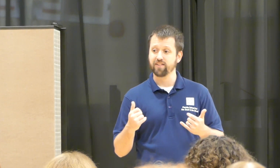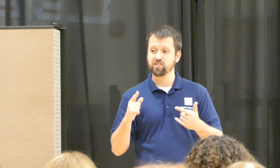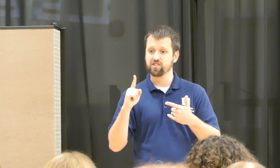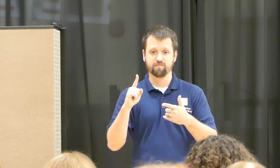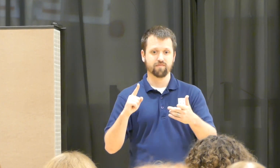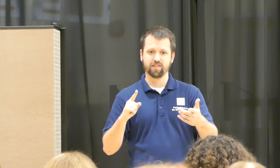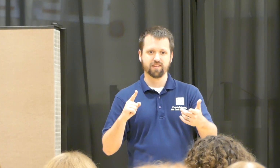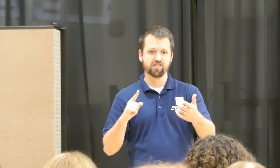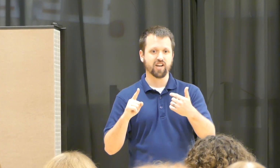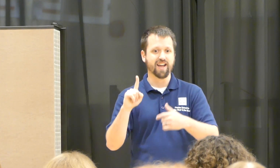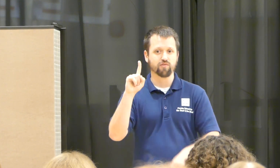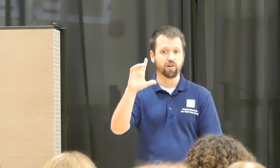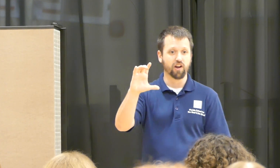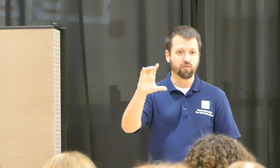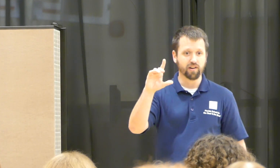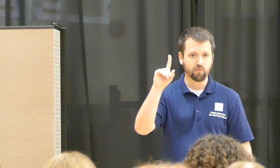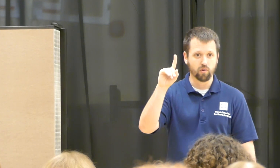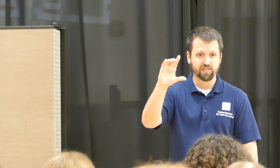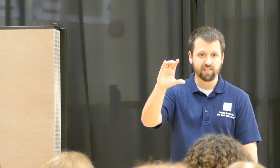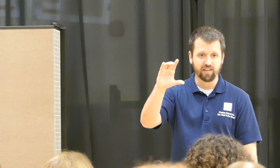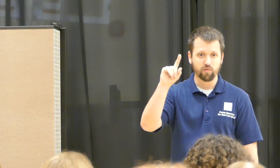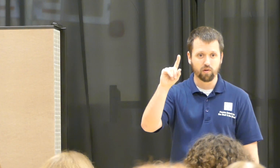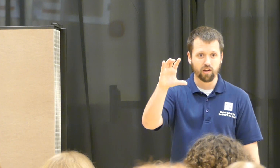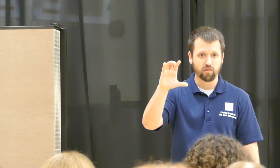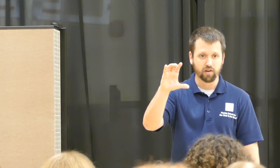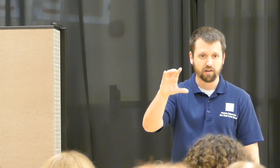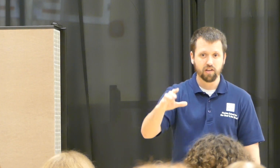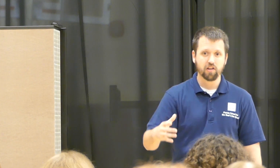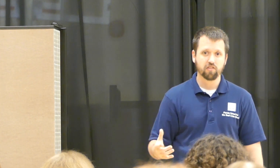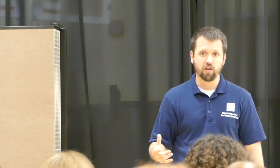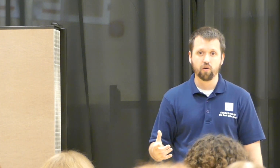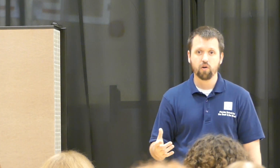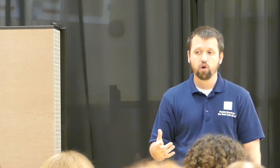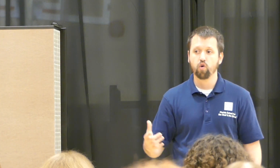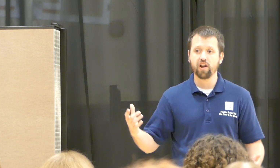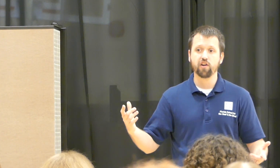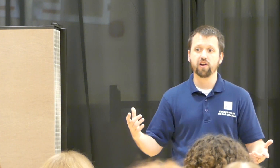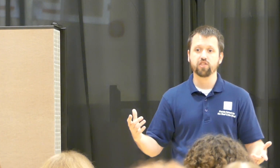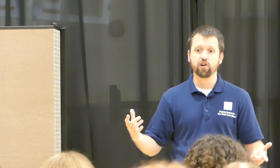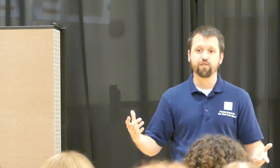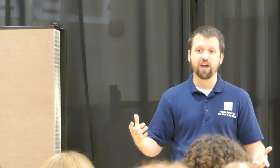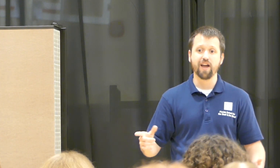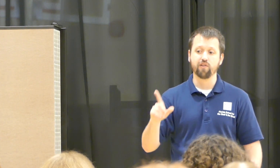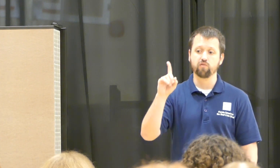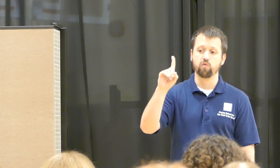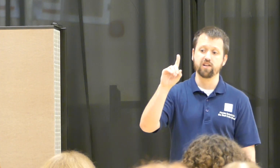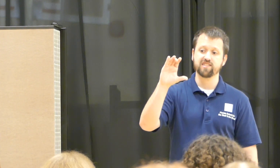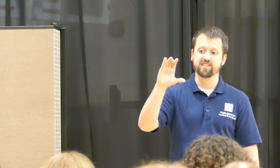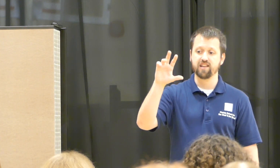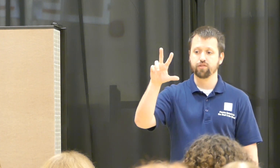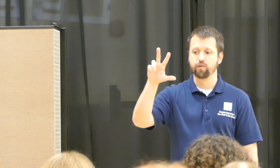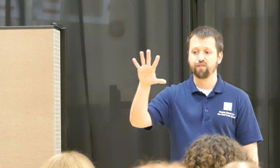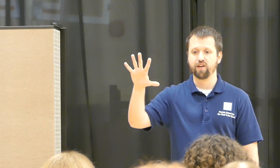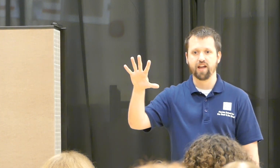just got asked 100. One C, 100. So 135 is 1C35.